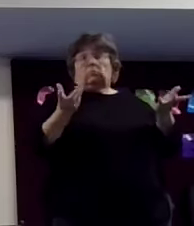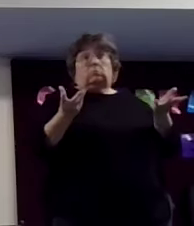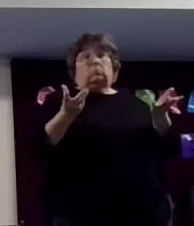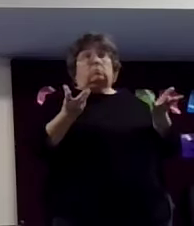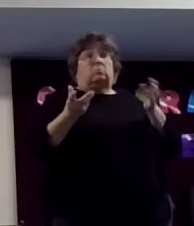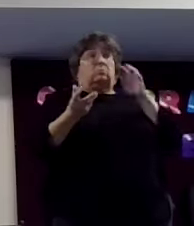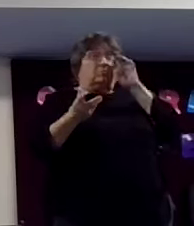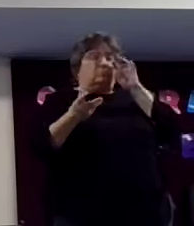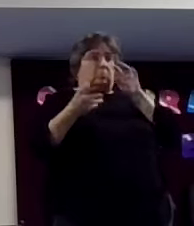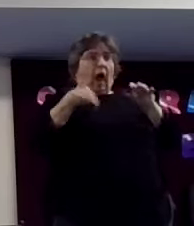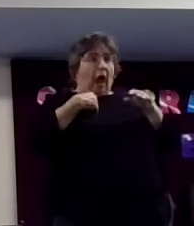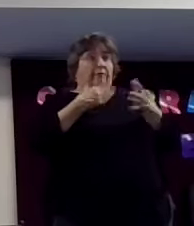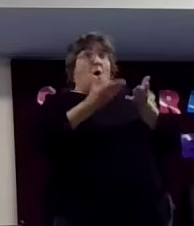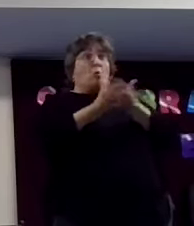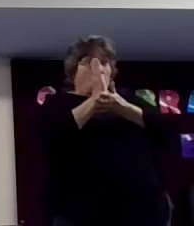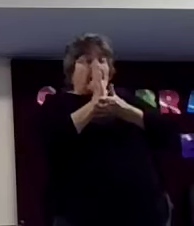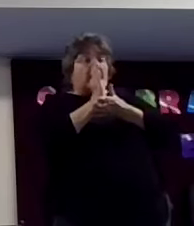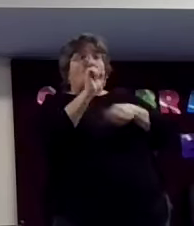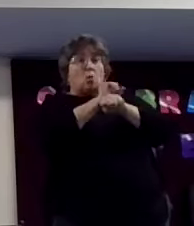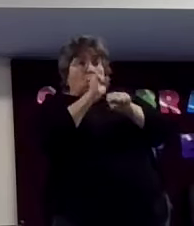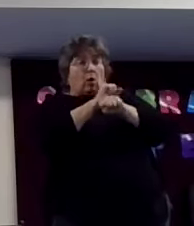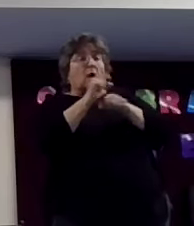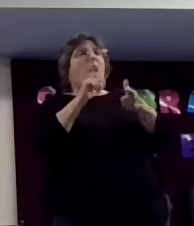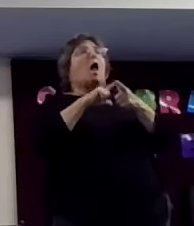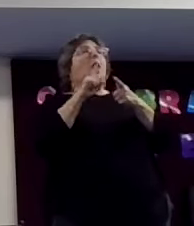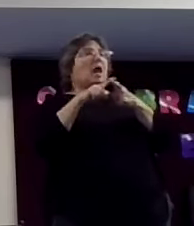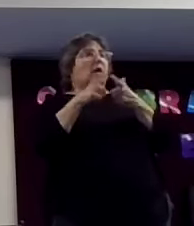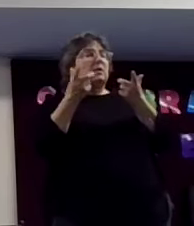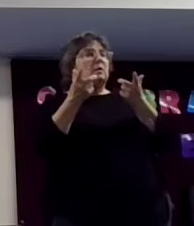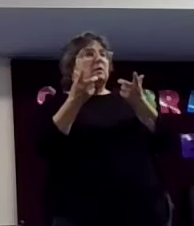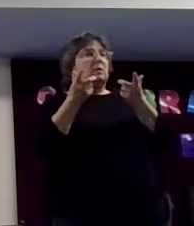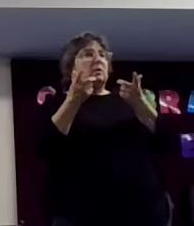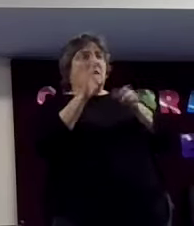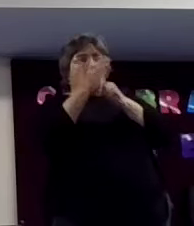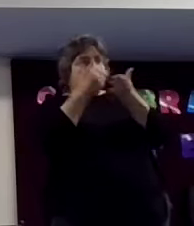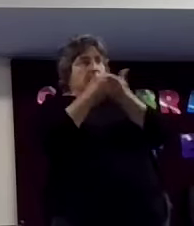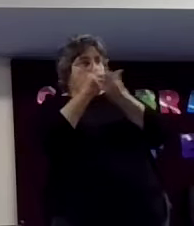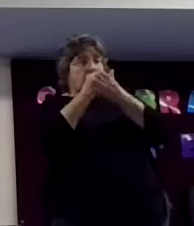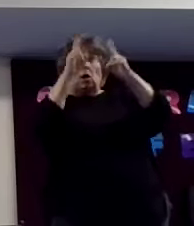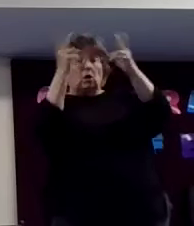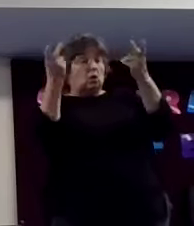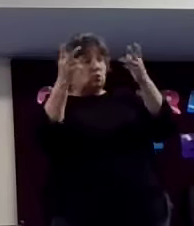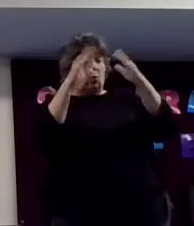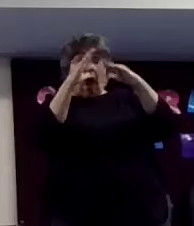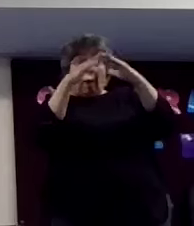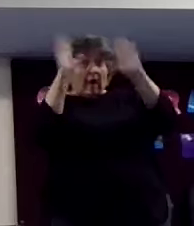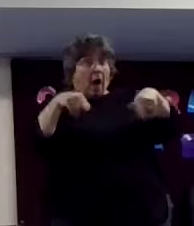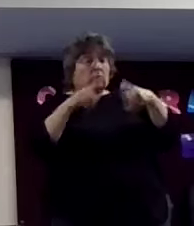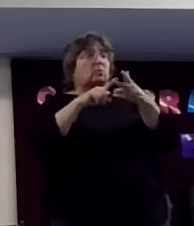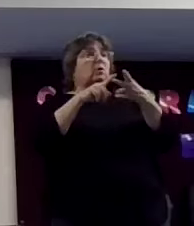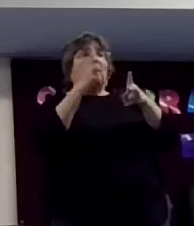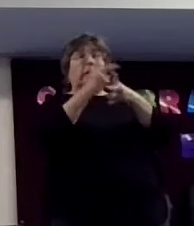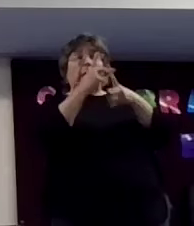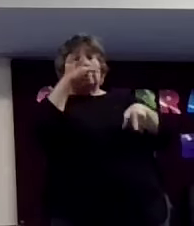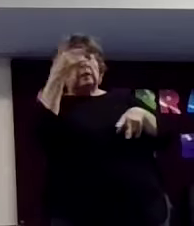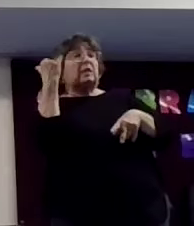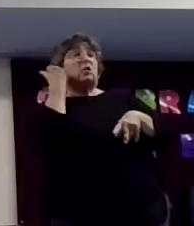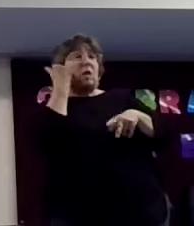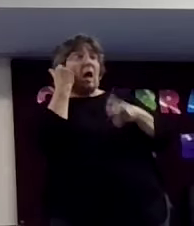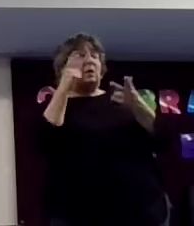should, of course, have your rights in your workforce, but you should also have enough money to put a roof on your house, take your kids